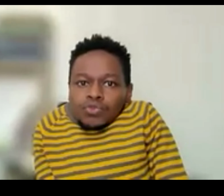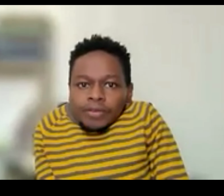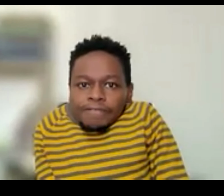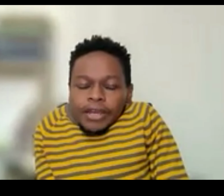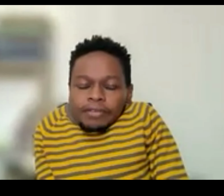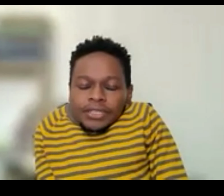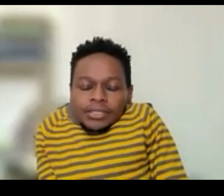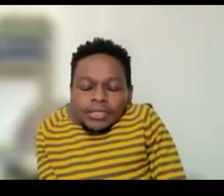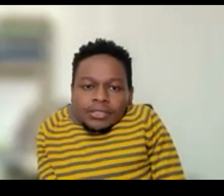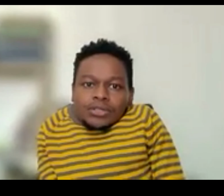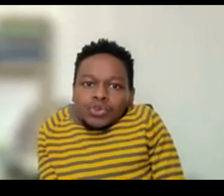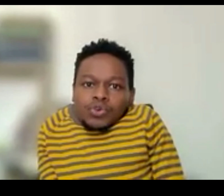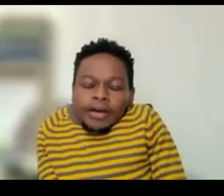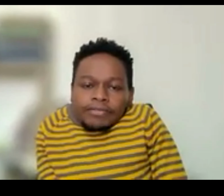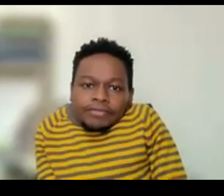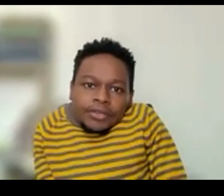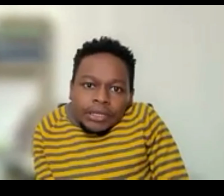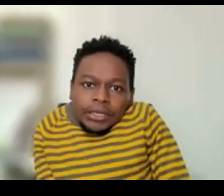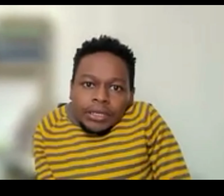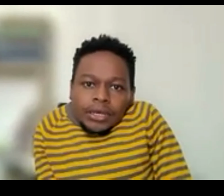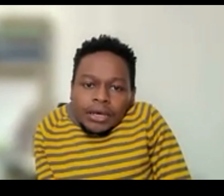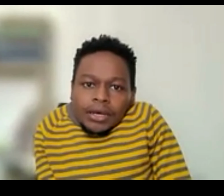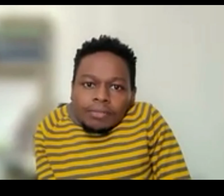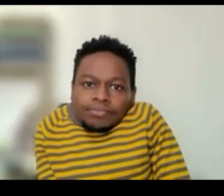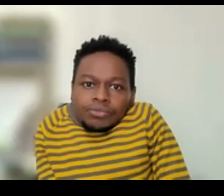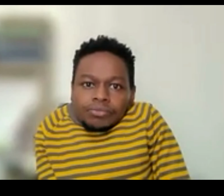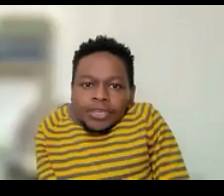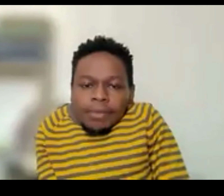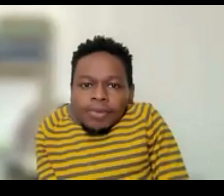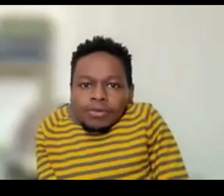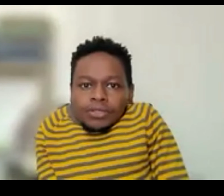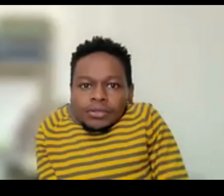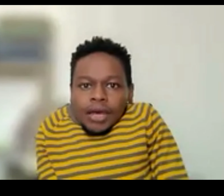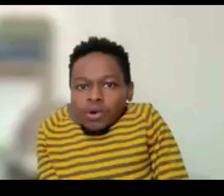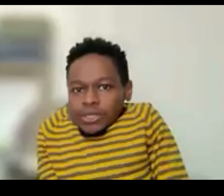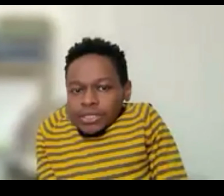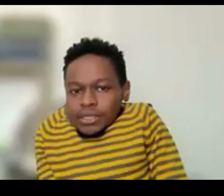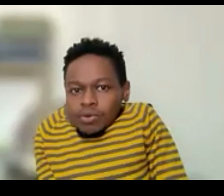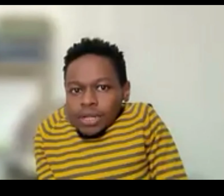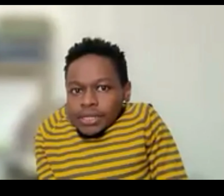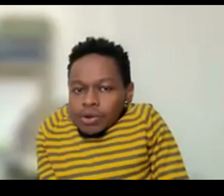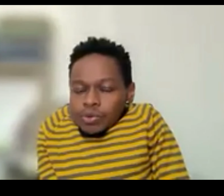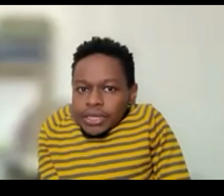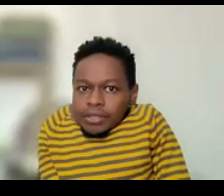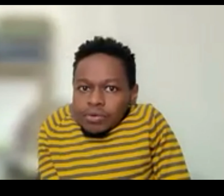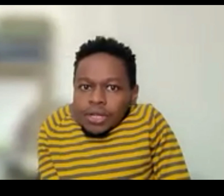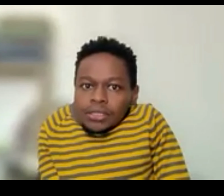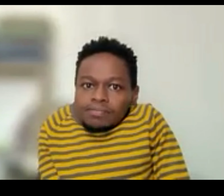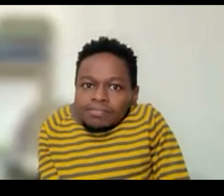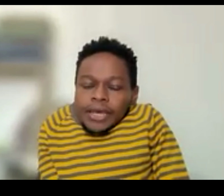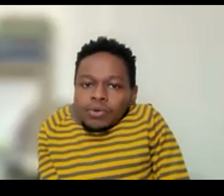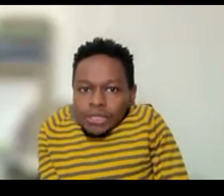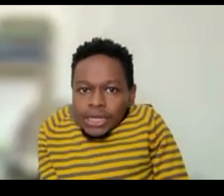5 senses that you have. Think about how we see the world, how we hear the world, how we touch the